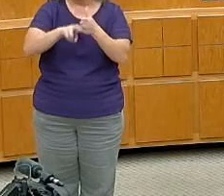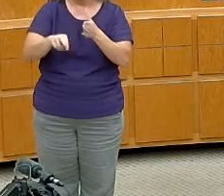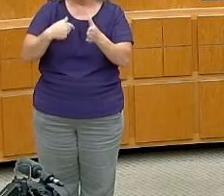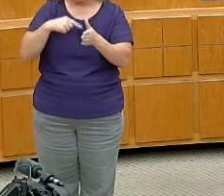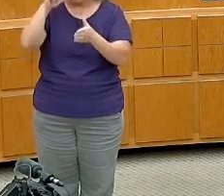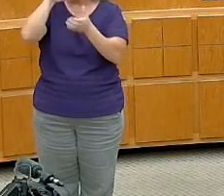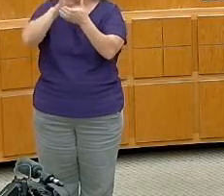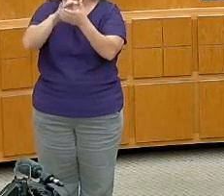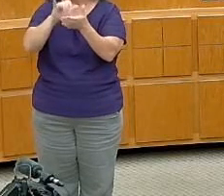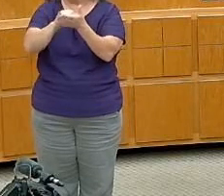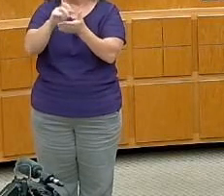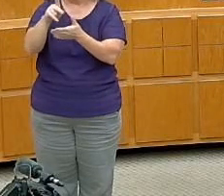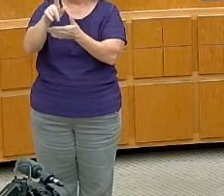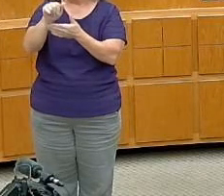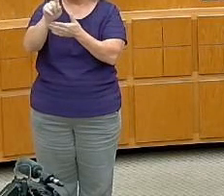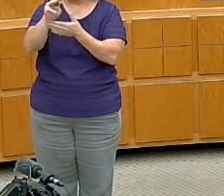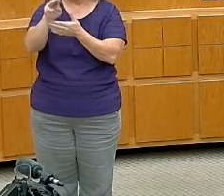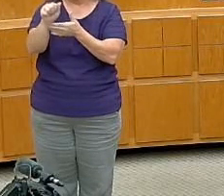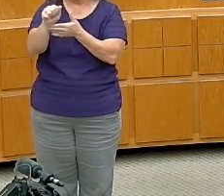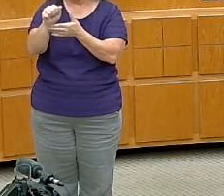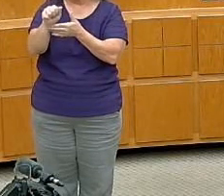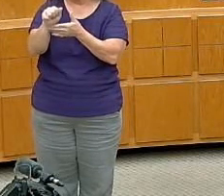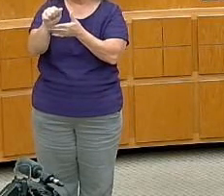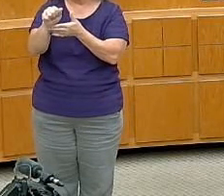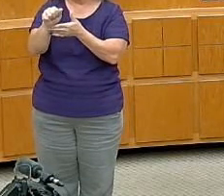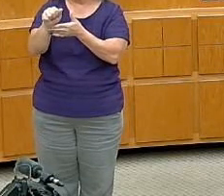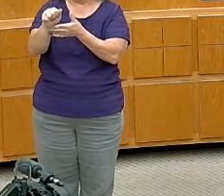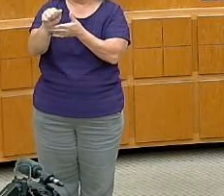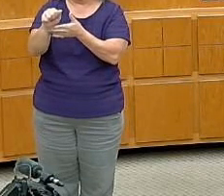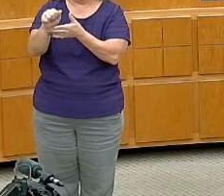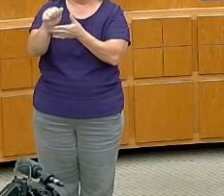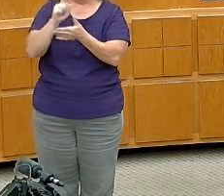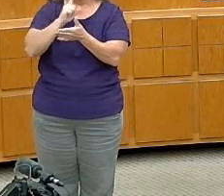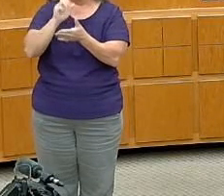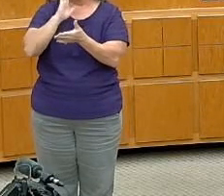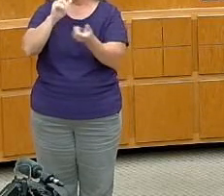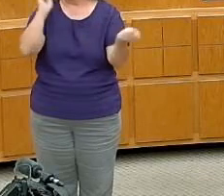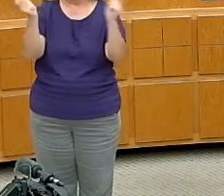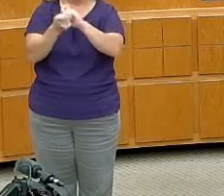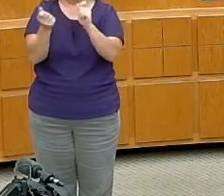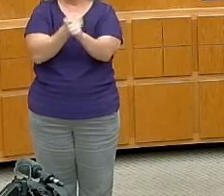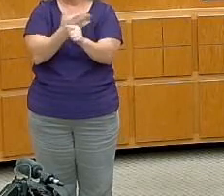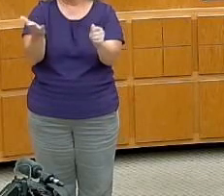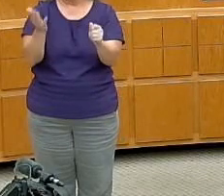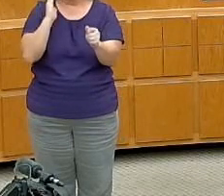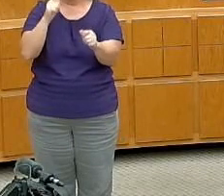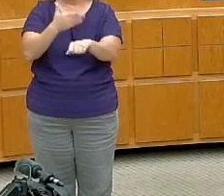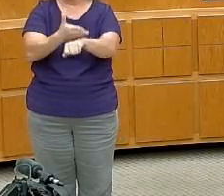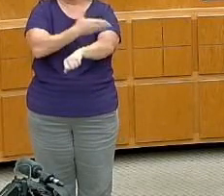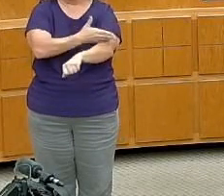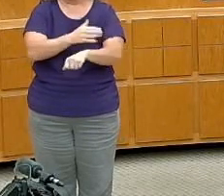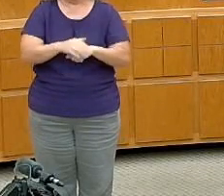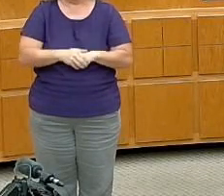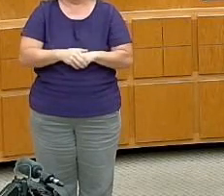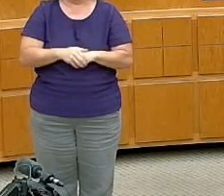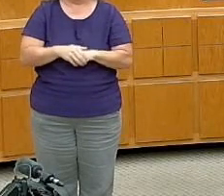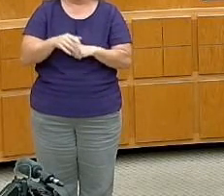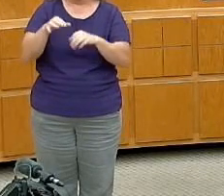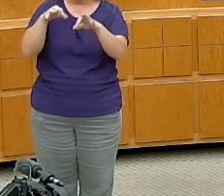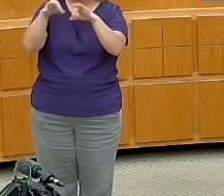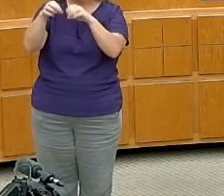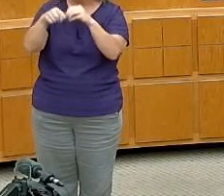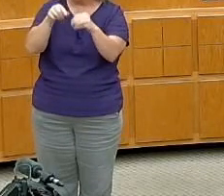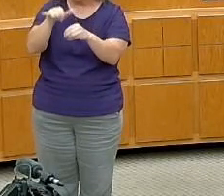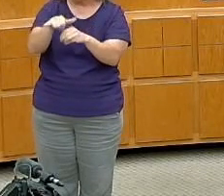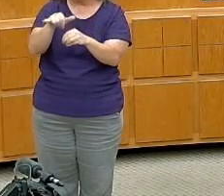for everybody. A little bit about the convalescent plasma. This is recovered from a COVID-19